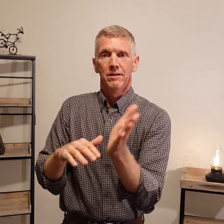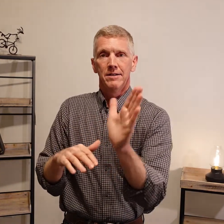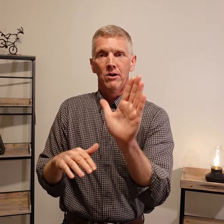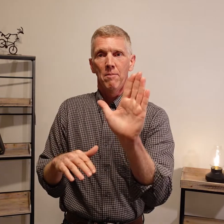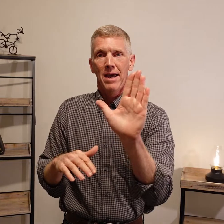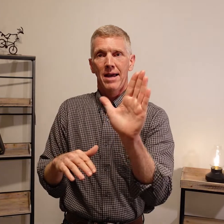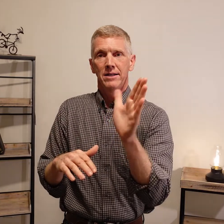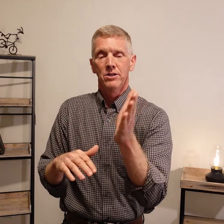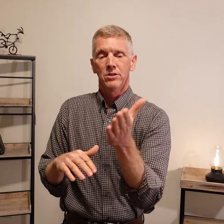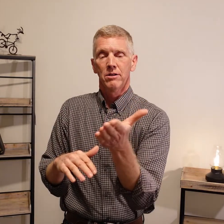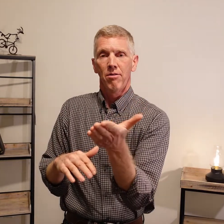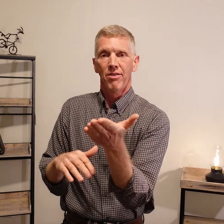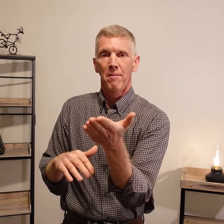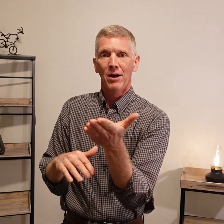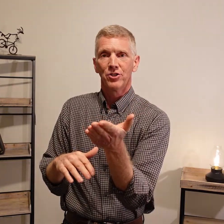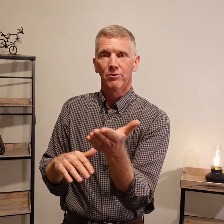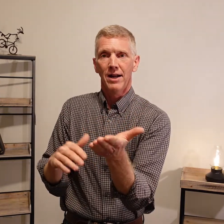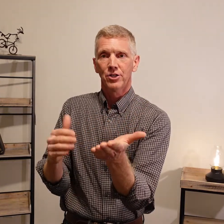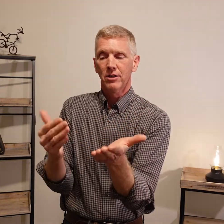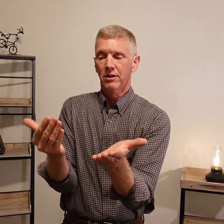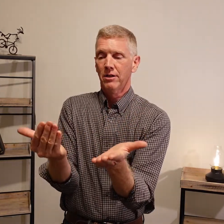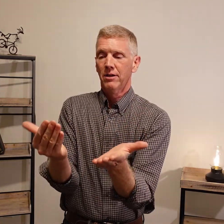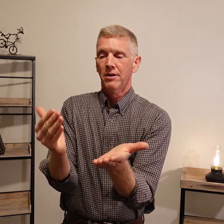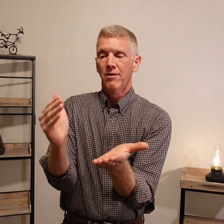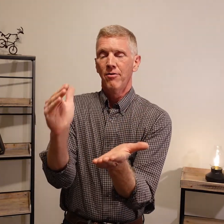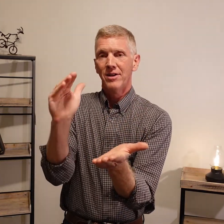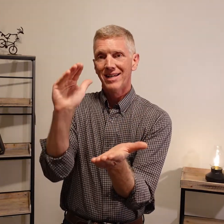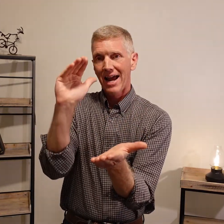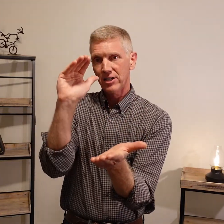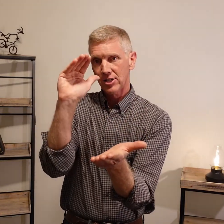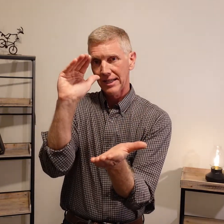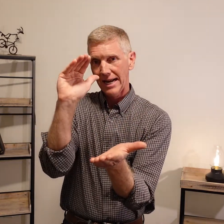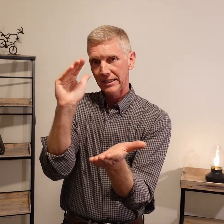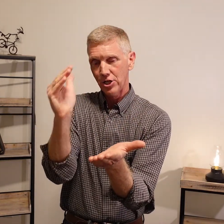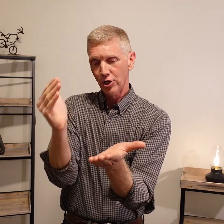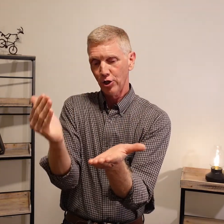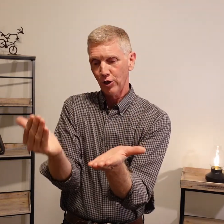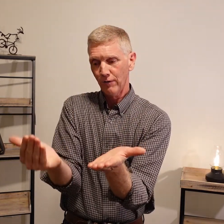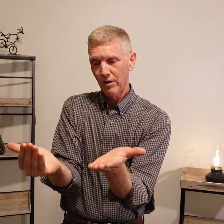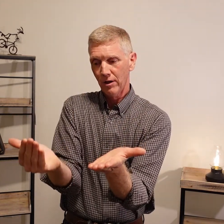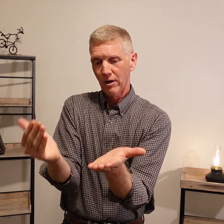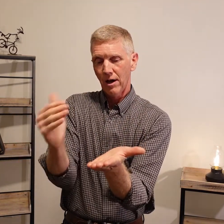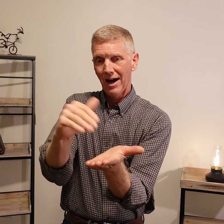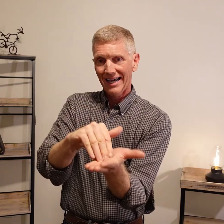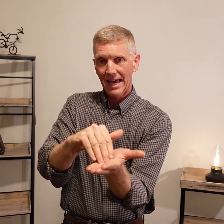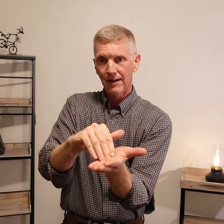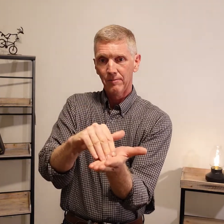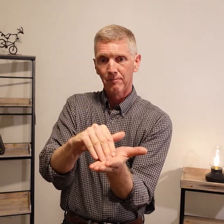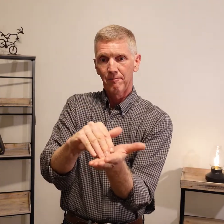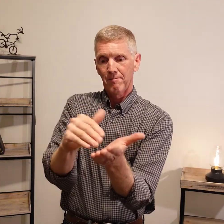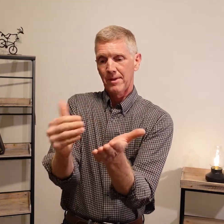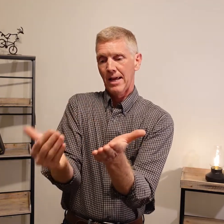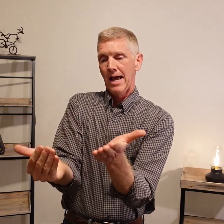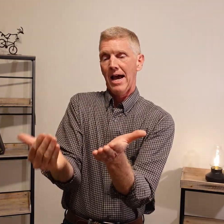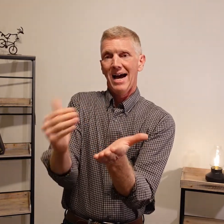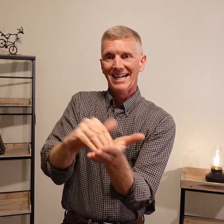See where my hand is? Thumb outstretched. This hand is slightly curved. Again.